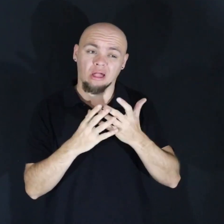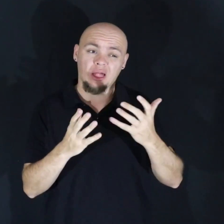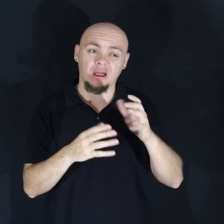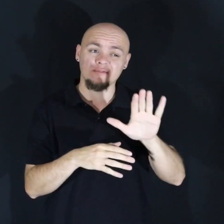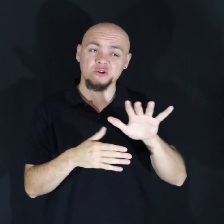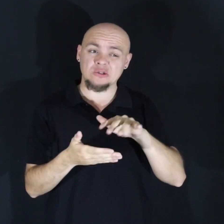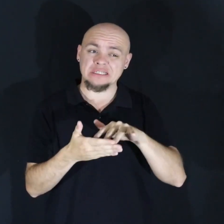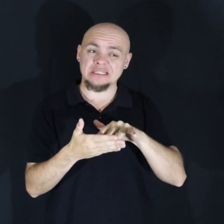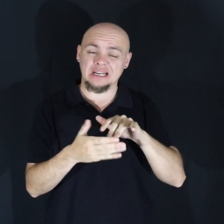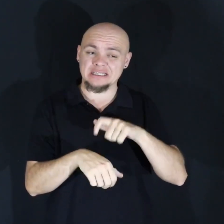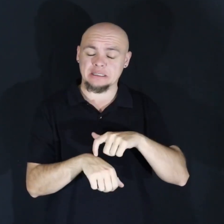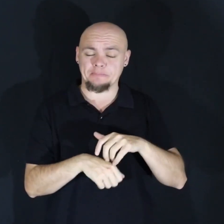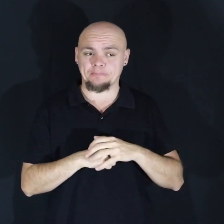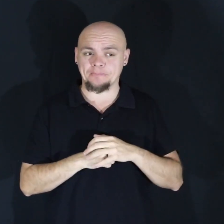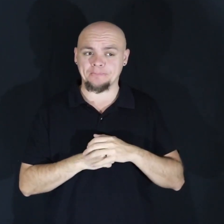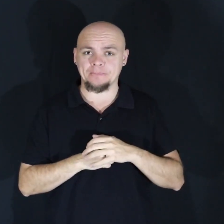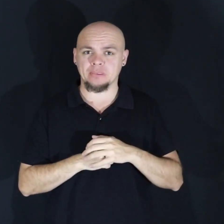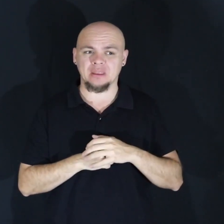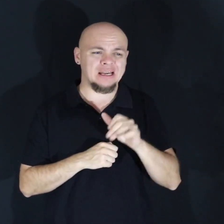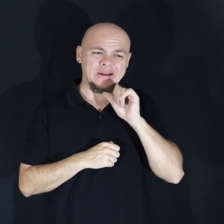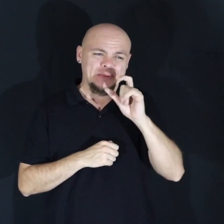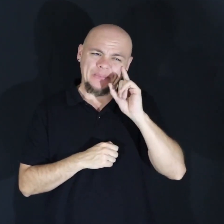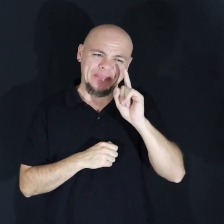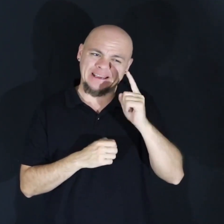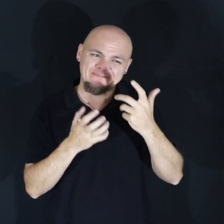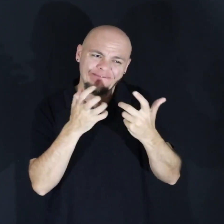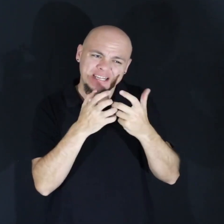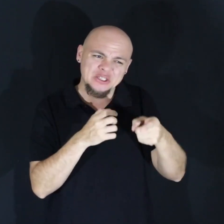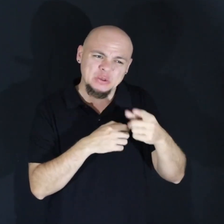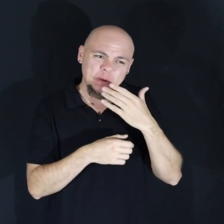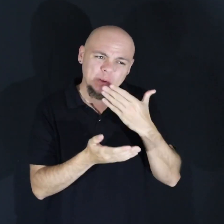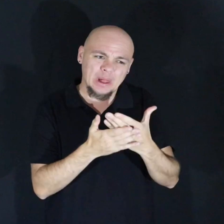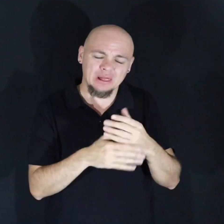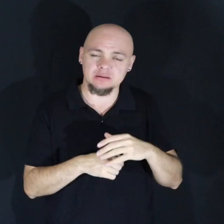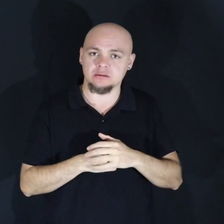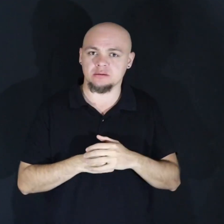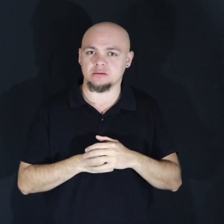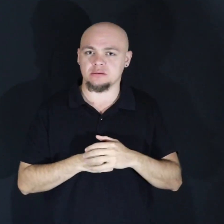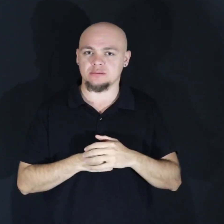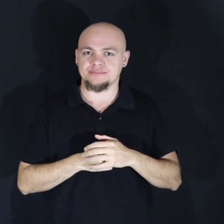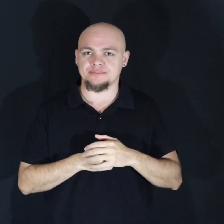of studying. I don't think it's the best fit for you."